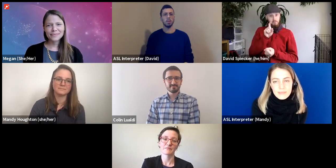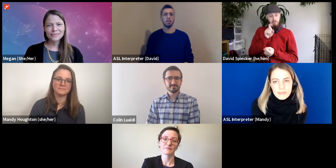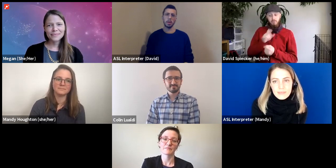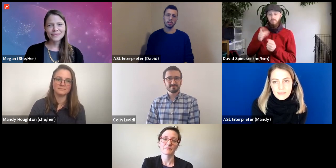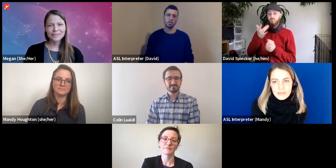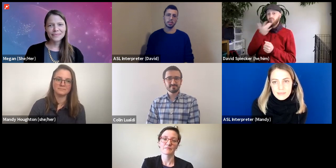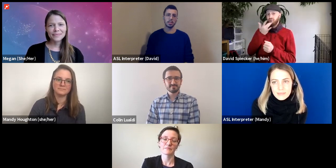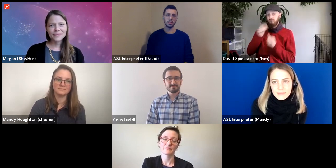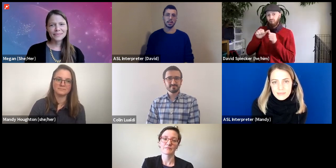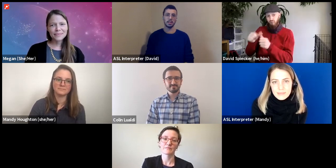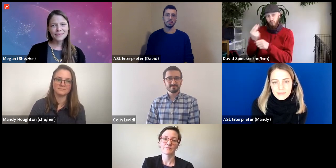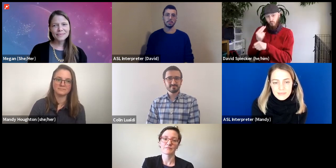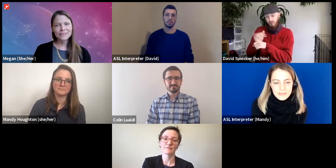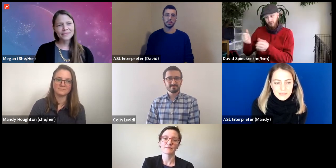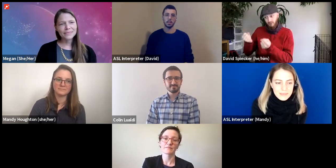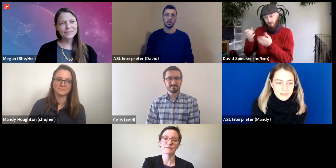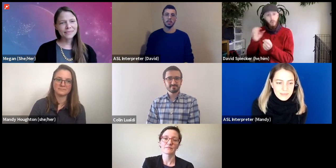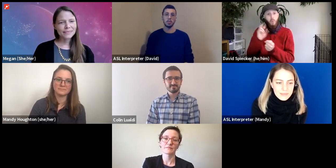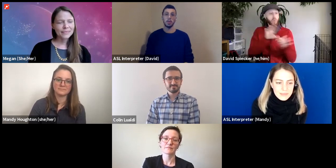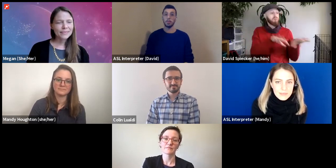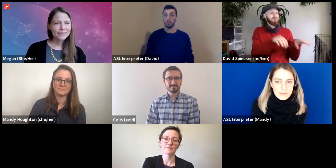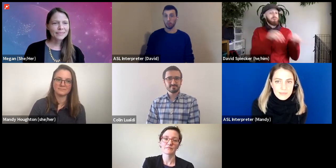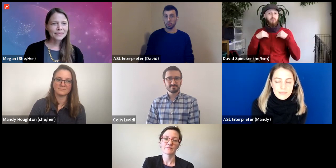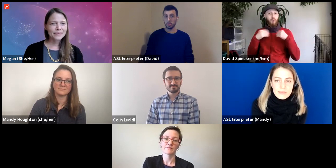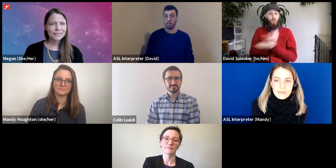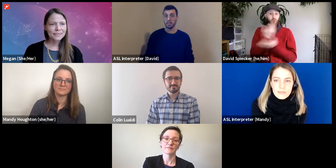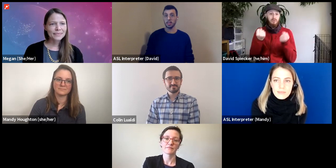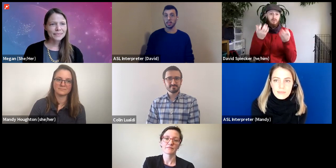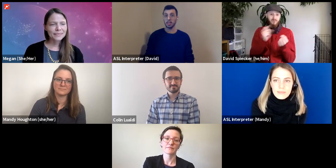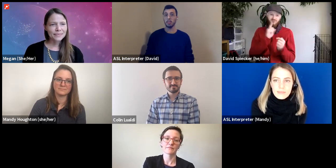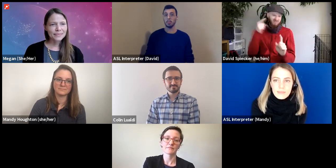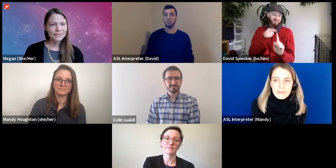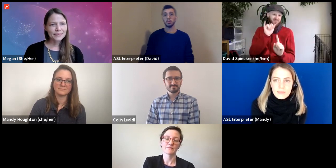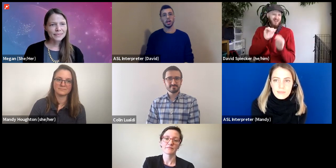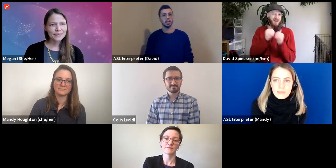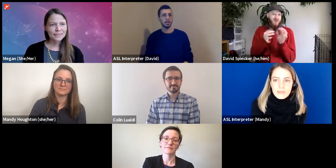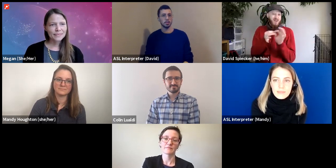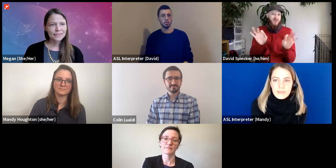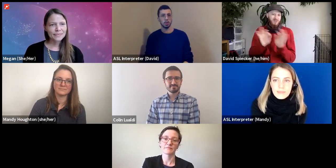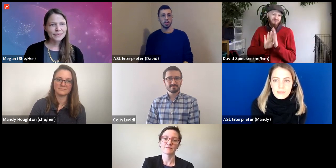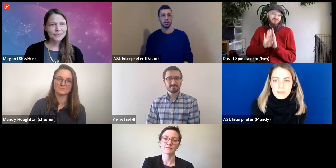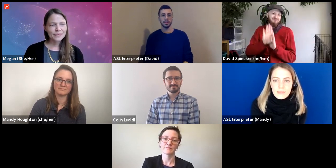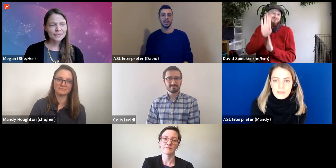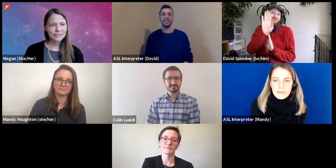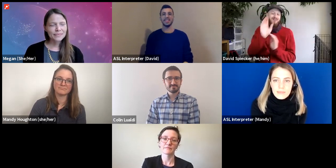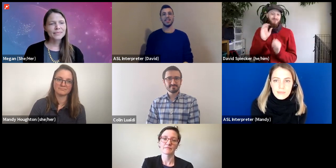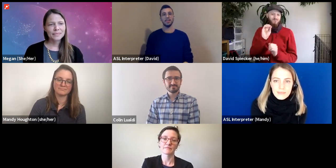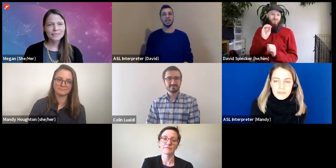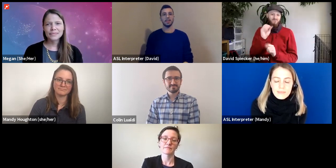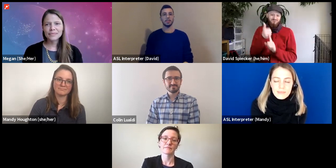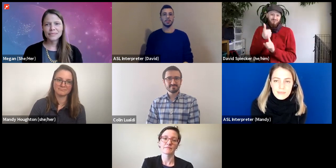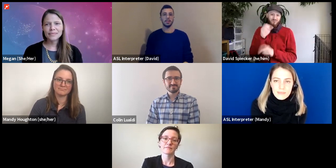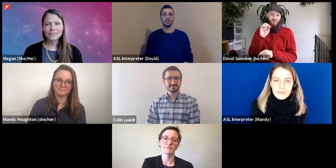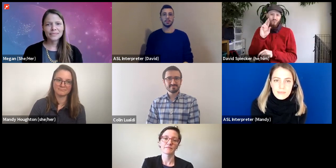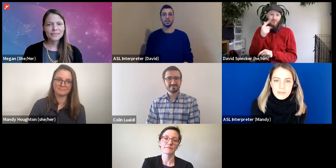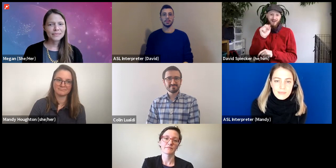oh, why am I using this sign? Do I prefer to use that sign? Or should I adopt a new one? And that's kind of